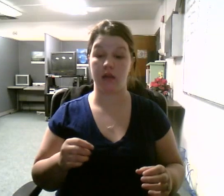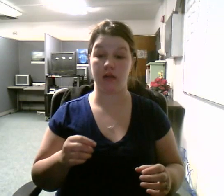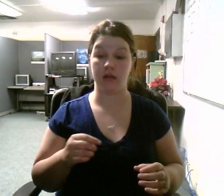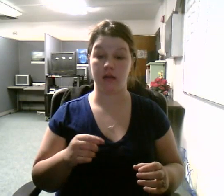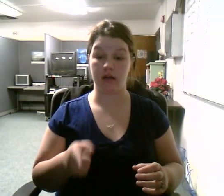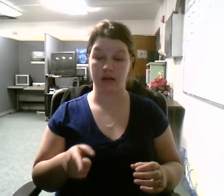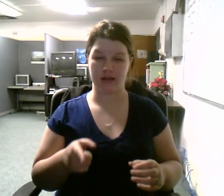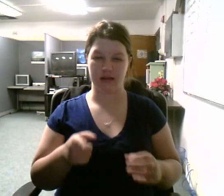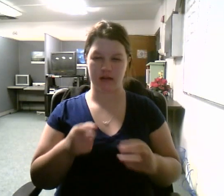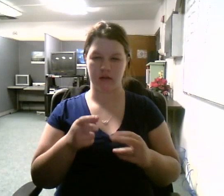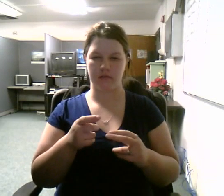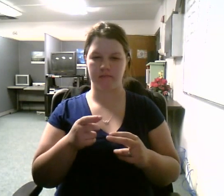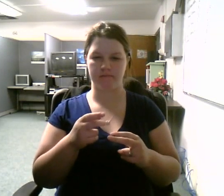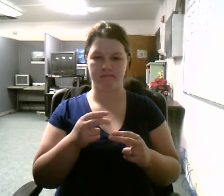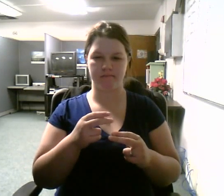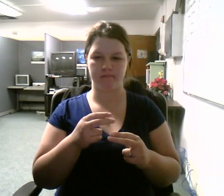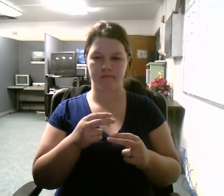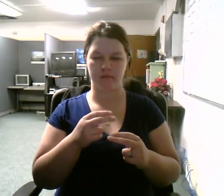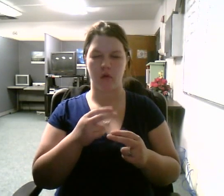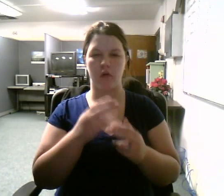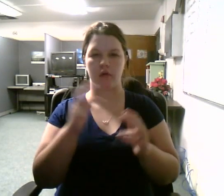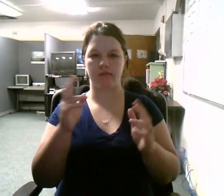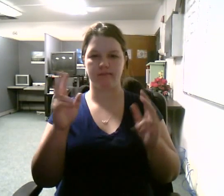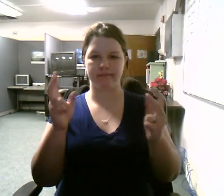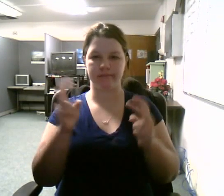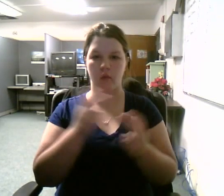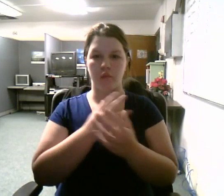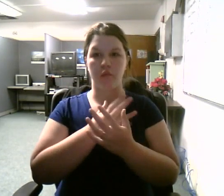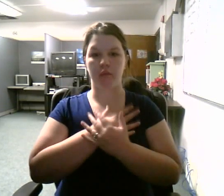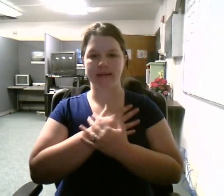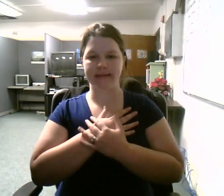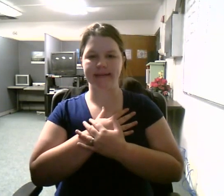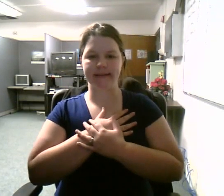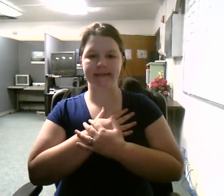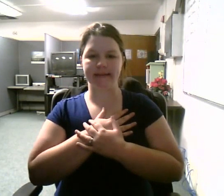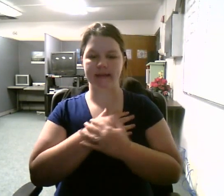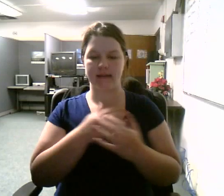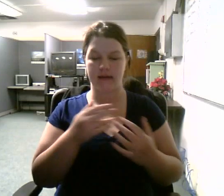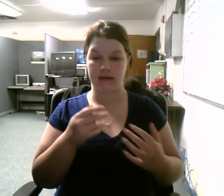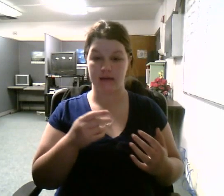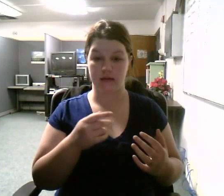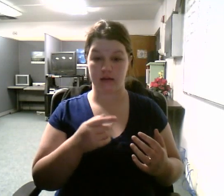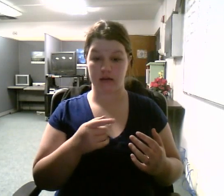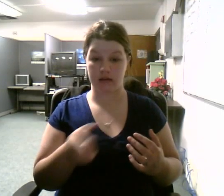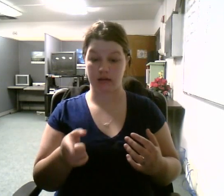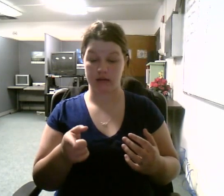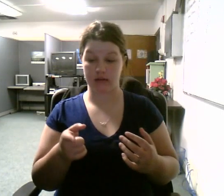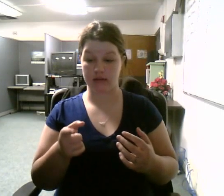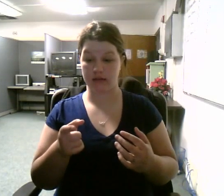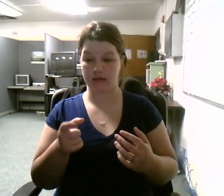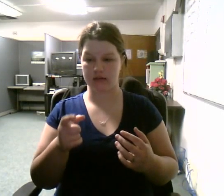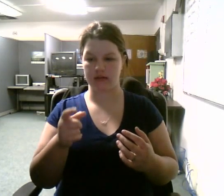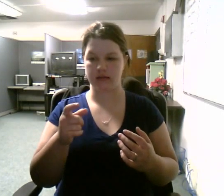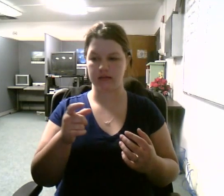called chromatin in the nucleus. Chromatin is made up of DNA, RNA, and nuclear